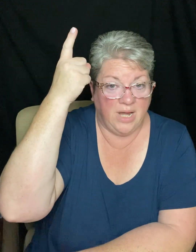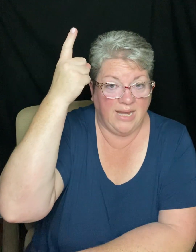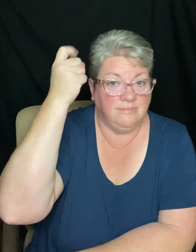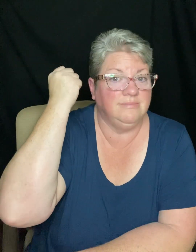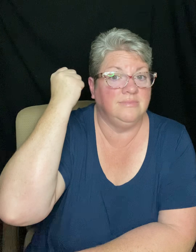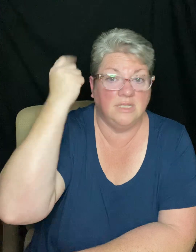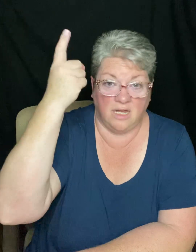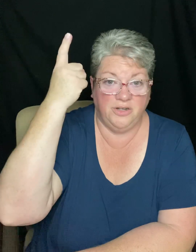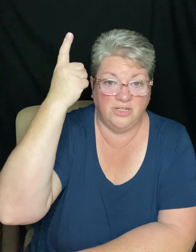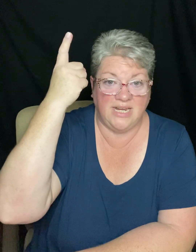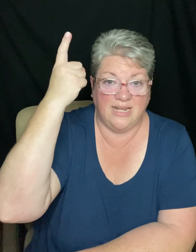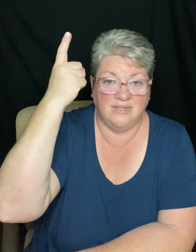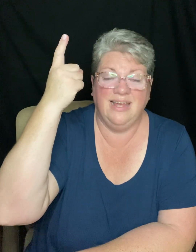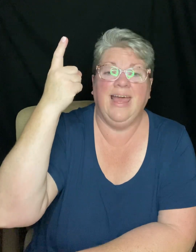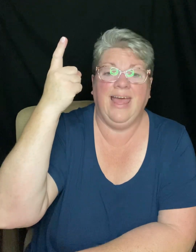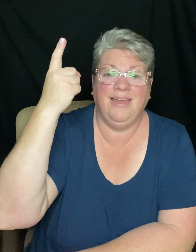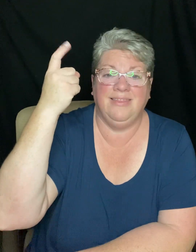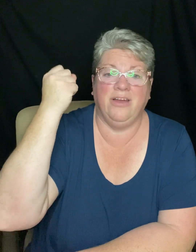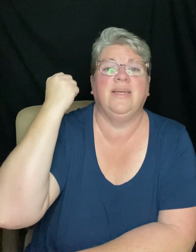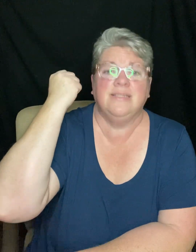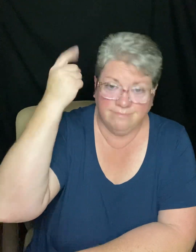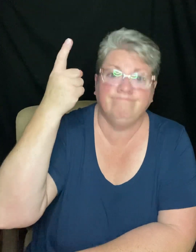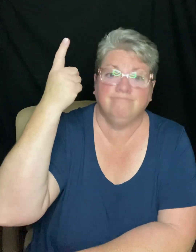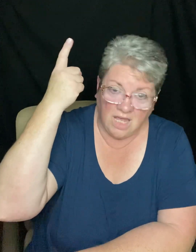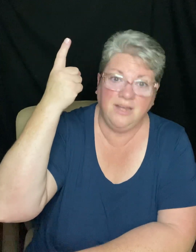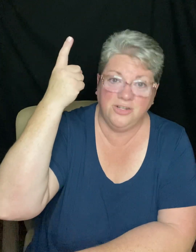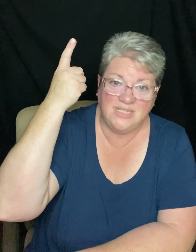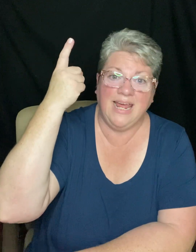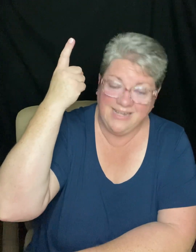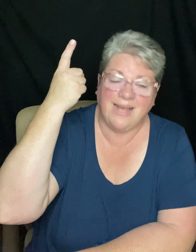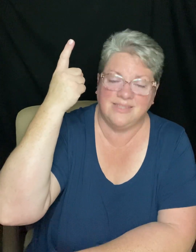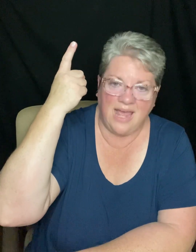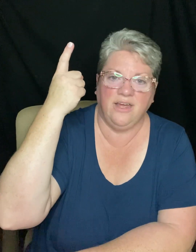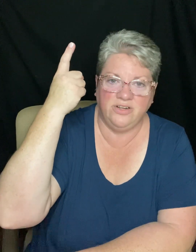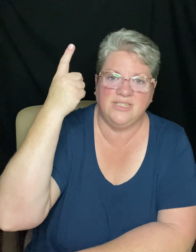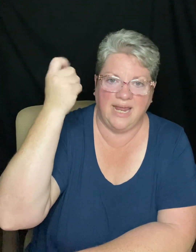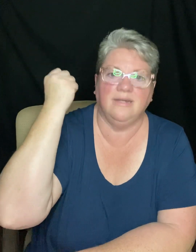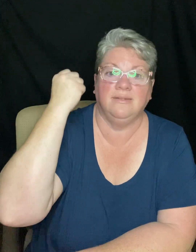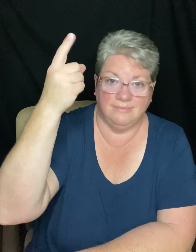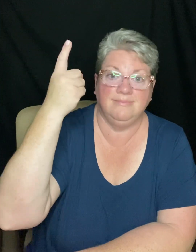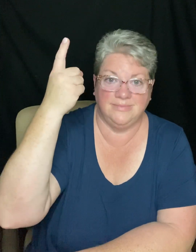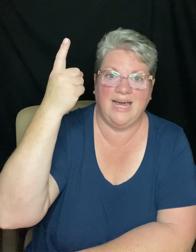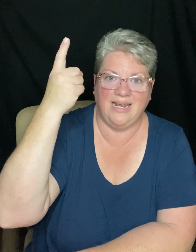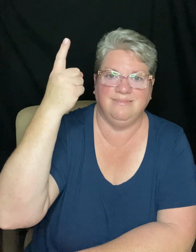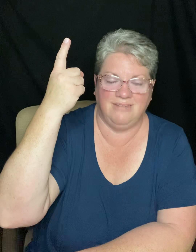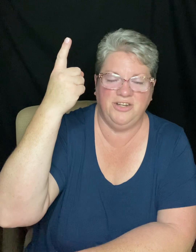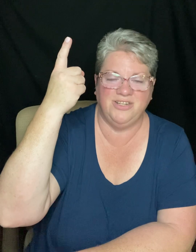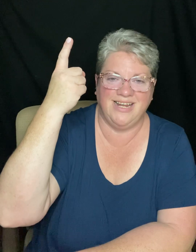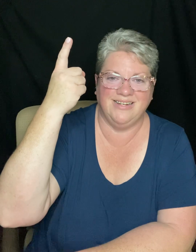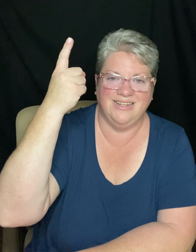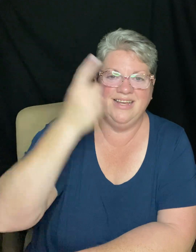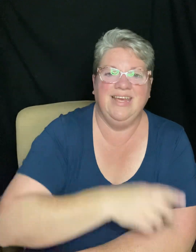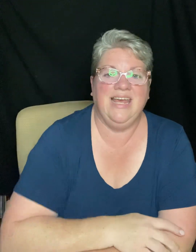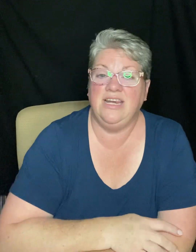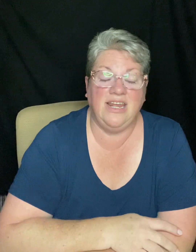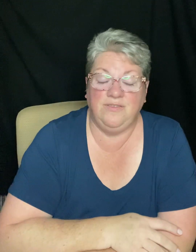brain, understand. And there is understand. Yes, I understand. Got it. Understand. And then if you